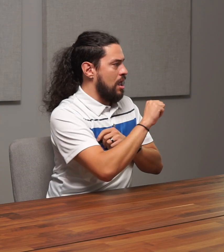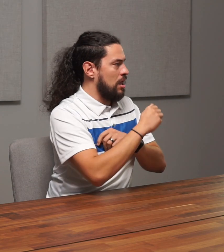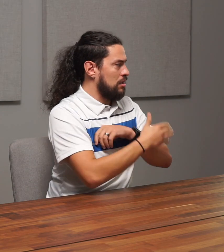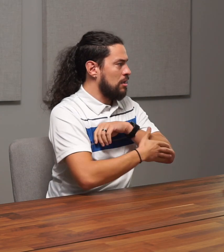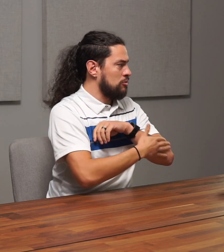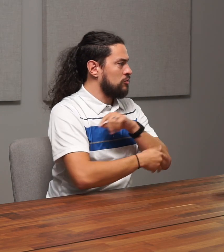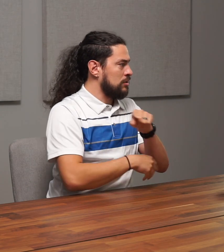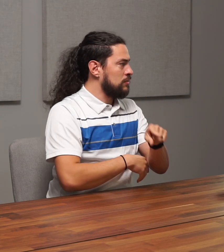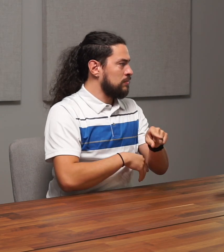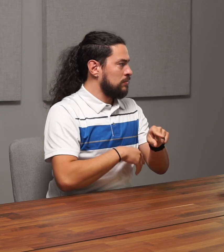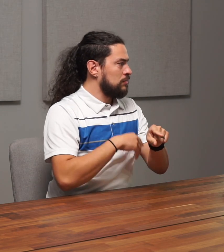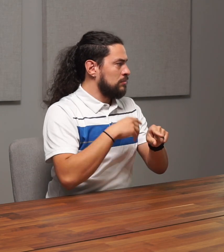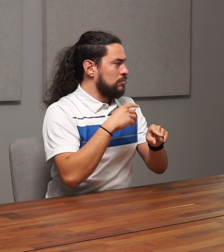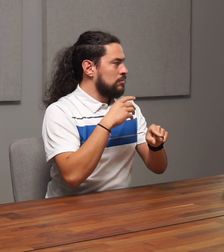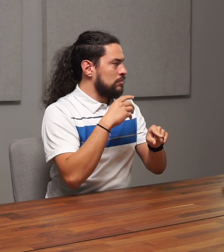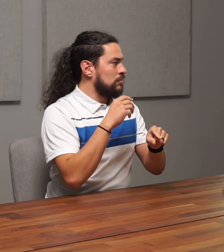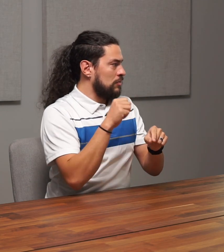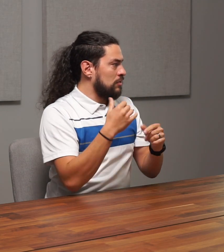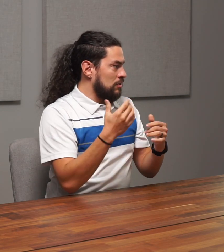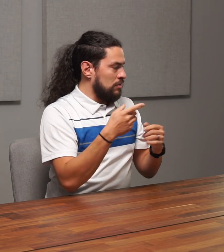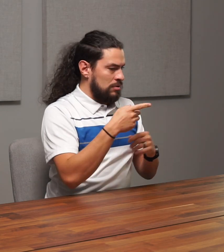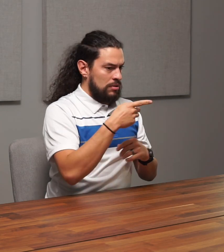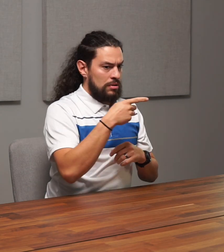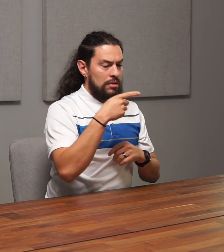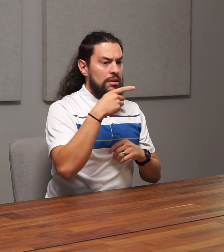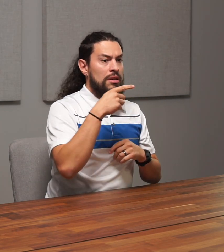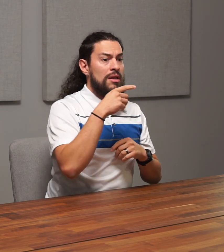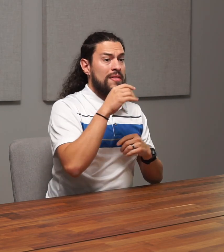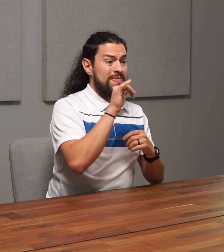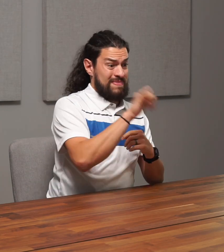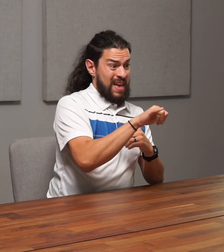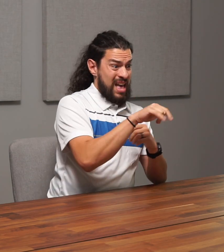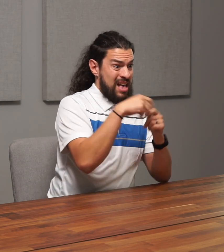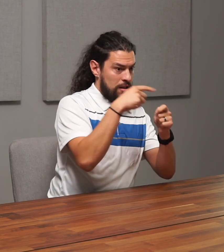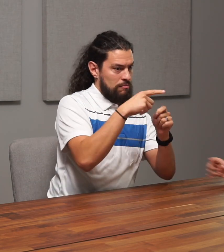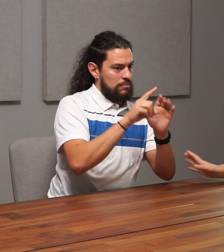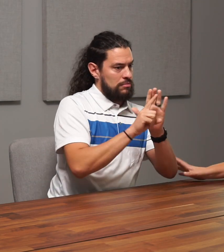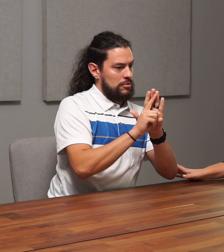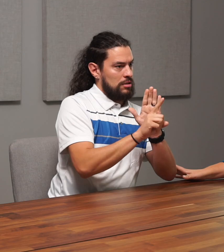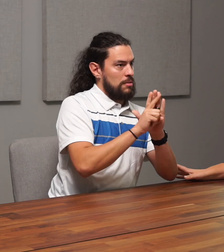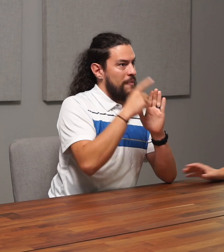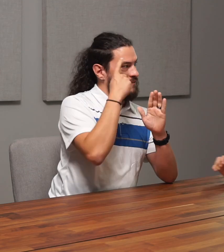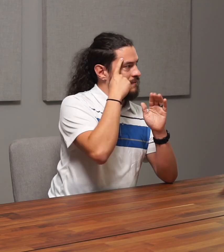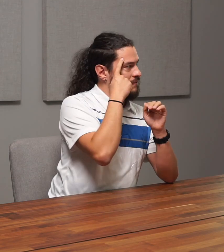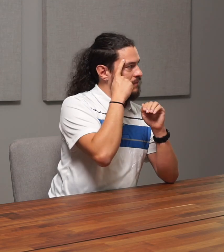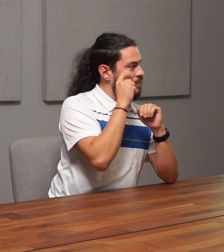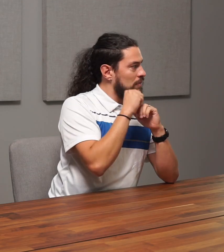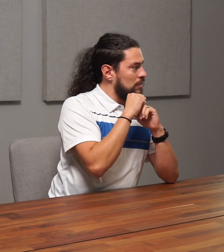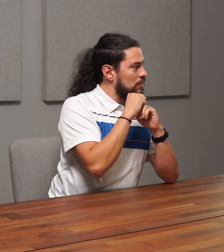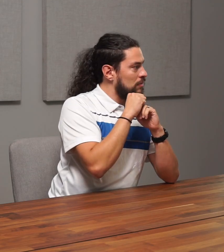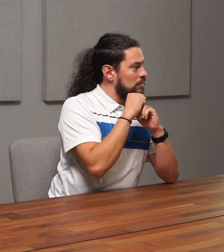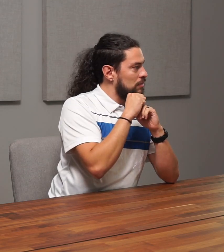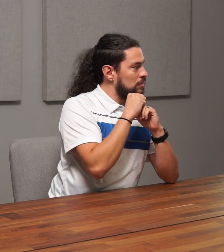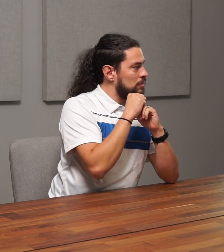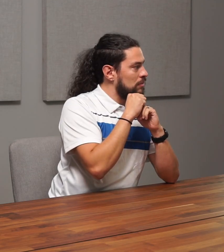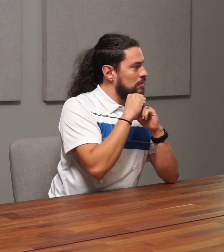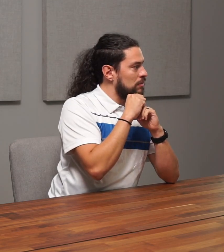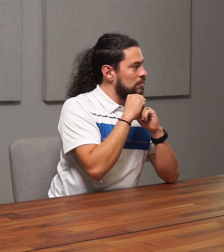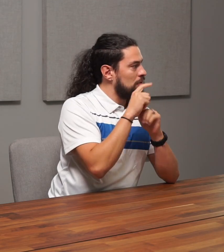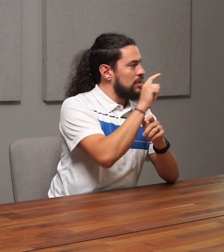they're doing right now some filming in stan zanza i'm probably pronouncing that wrong stan